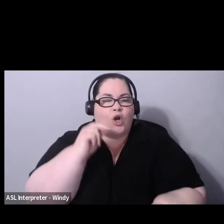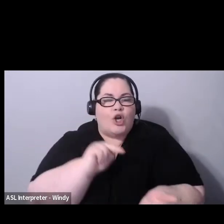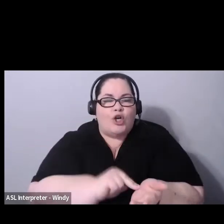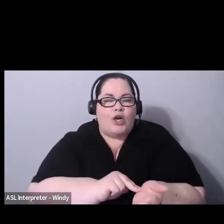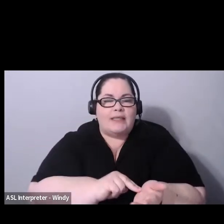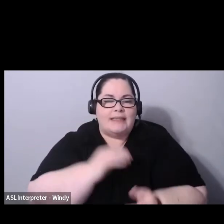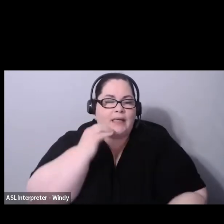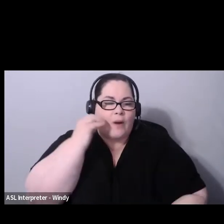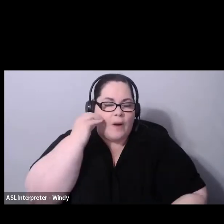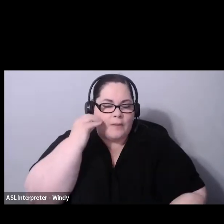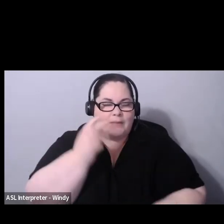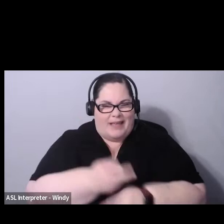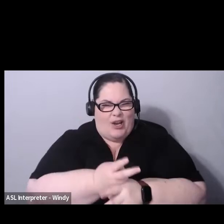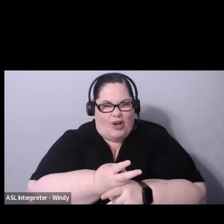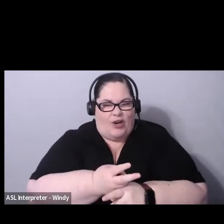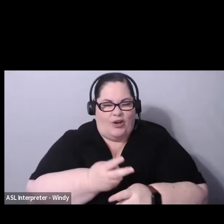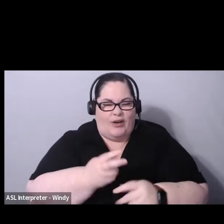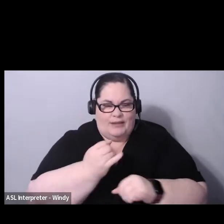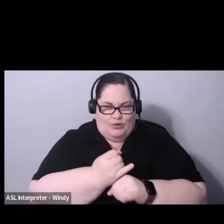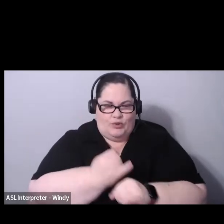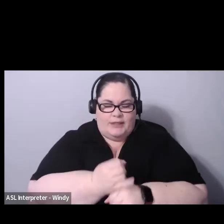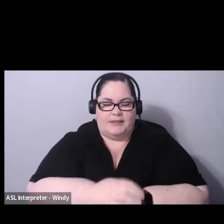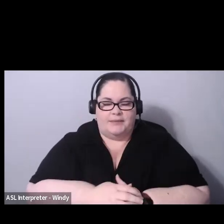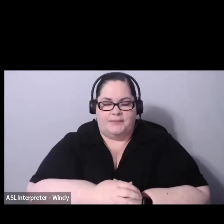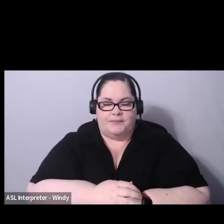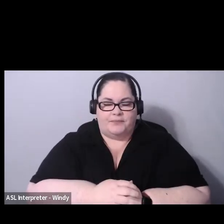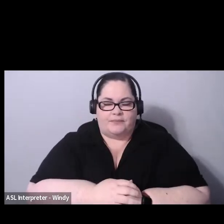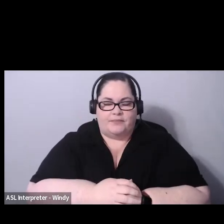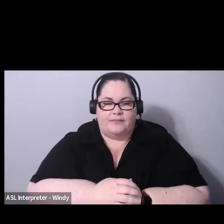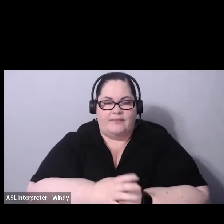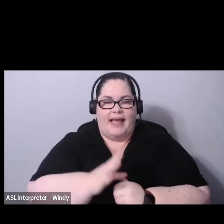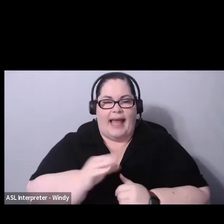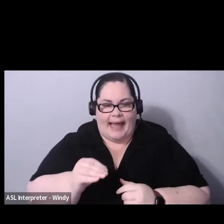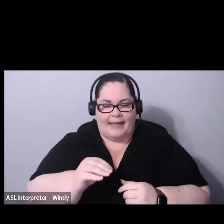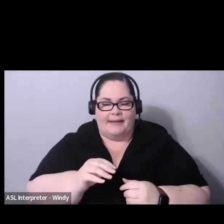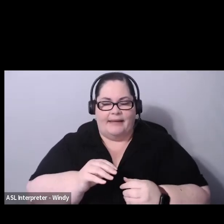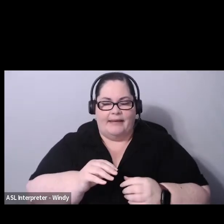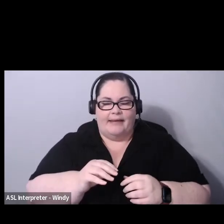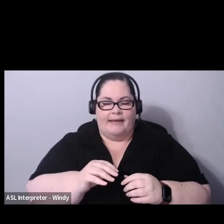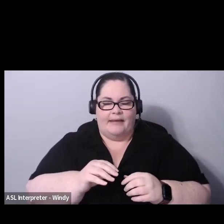and issues concerning nursing care institution residents and their families.